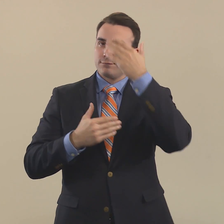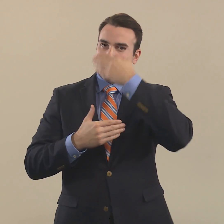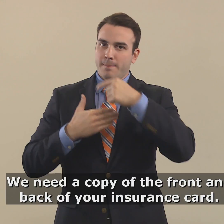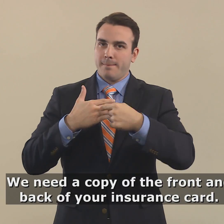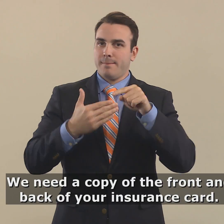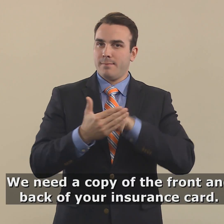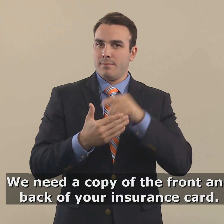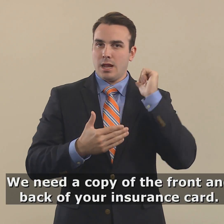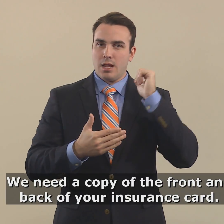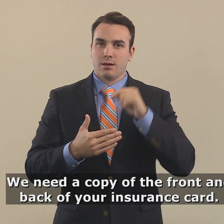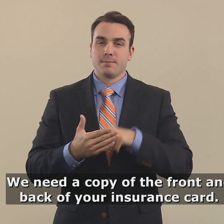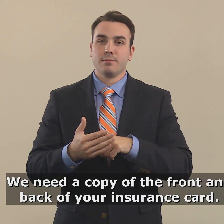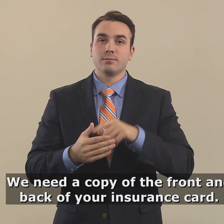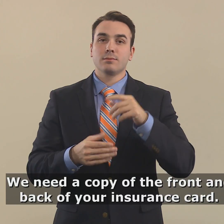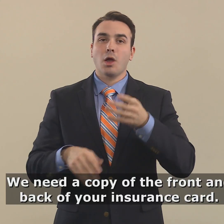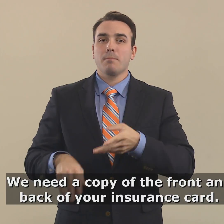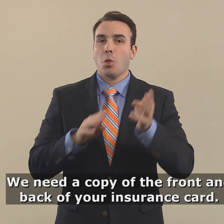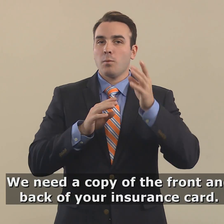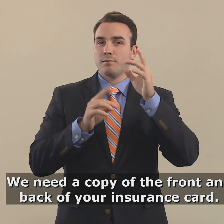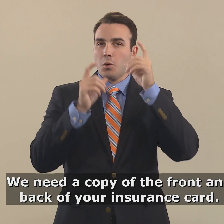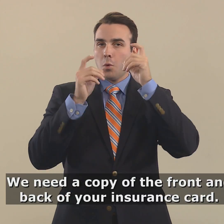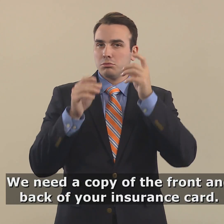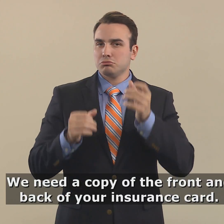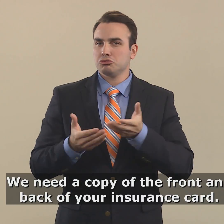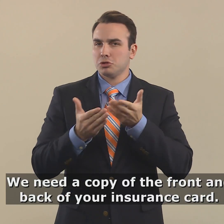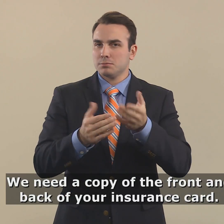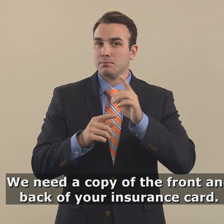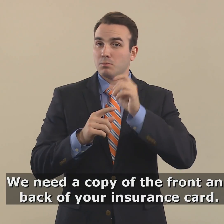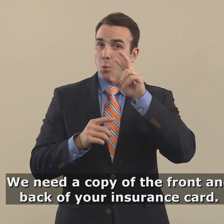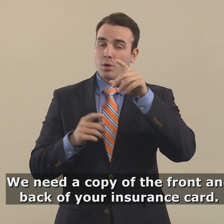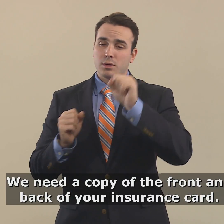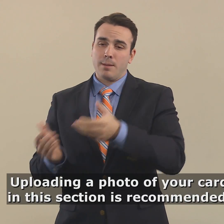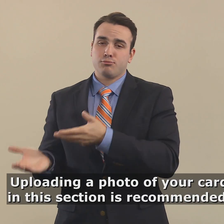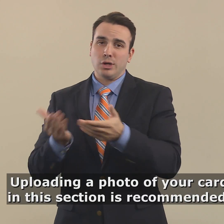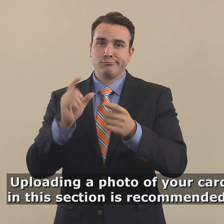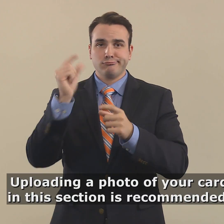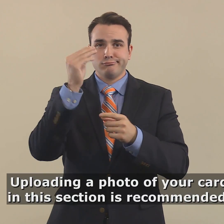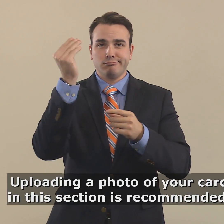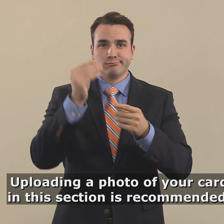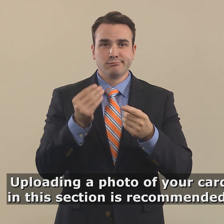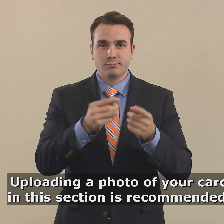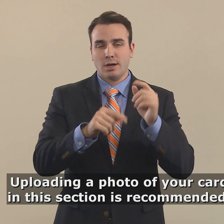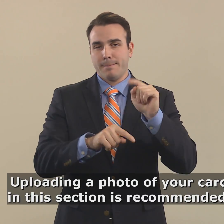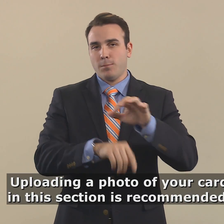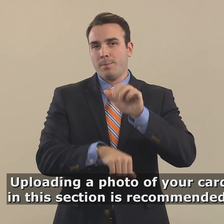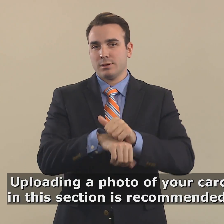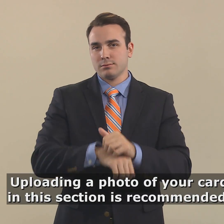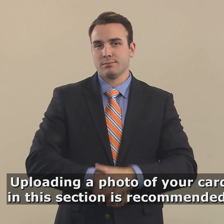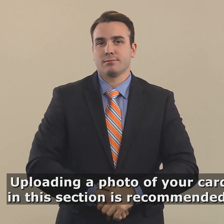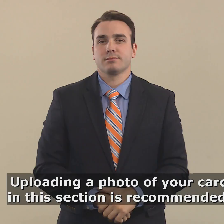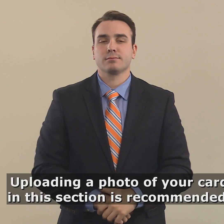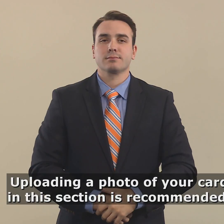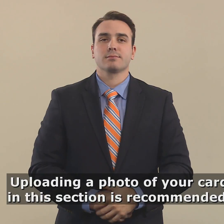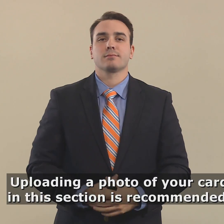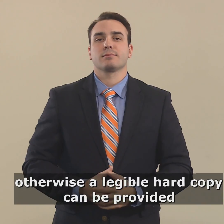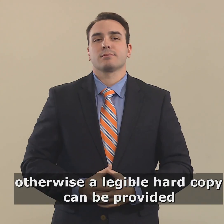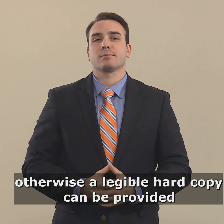We need a copy of the front and back of your insurance card. Uploading a photo of your card in this section is recommended. Otherwise,